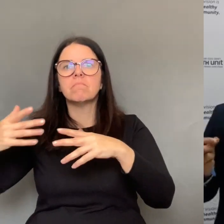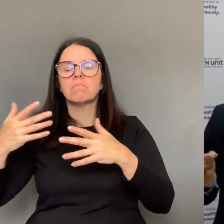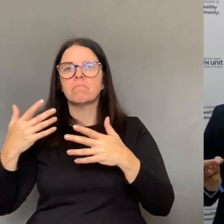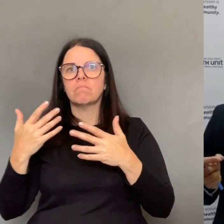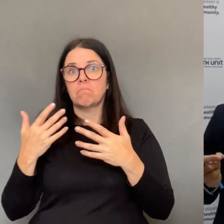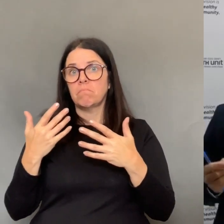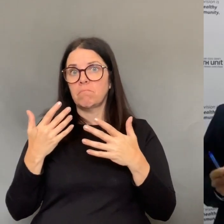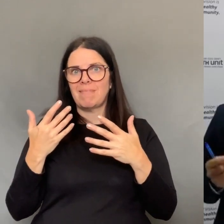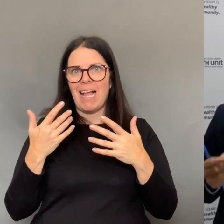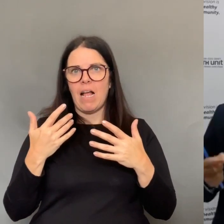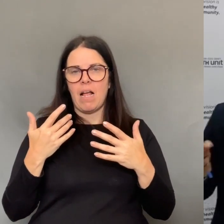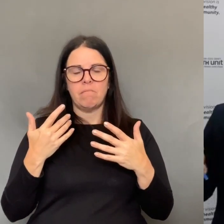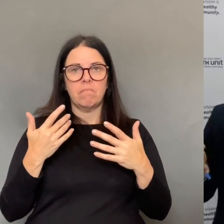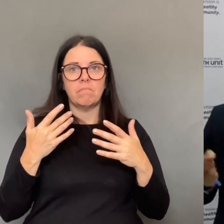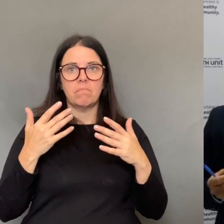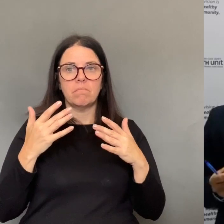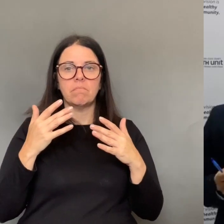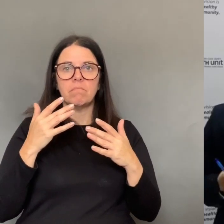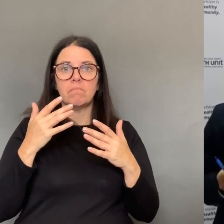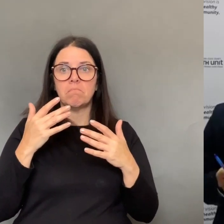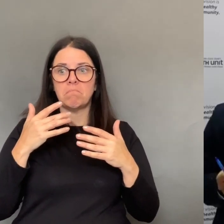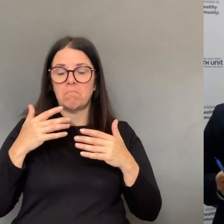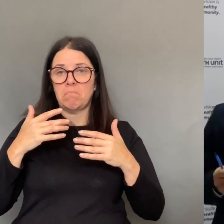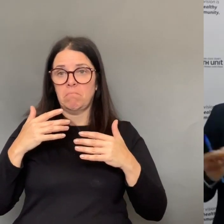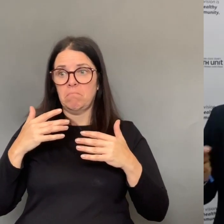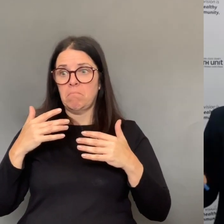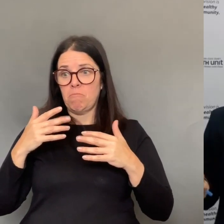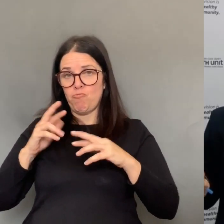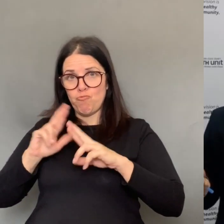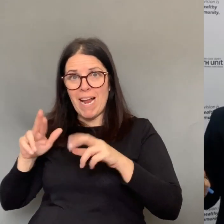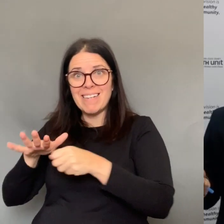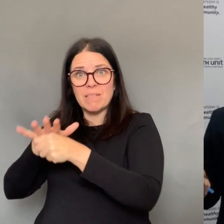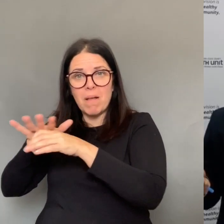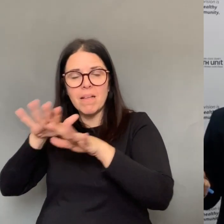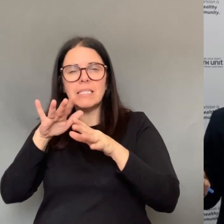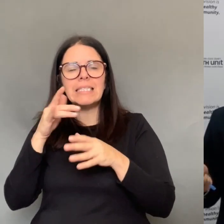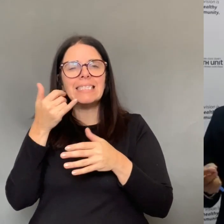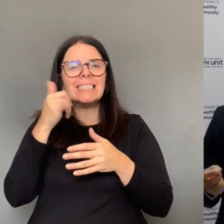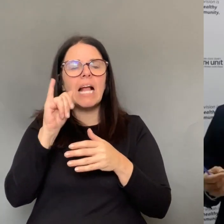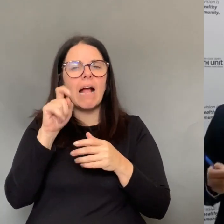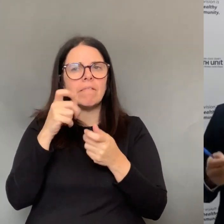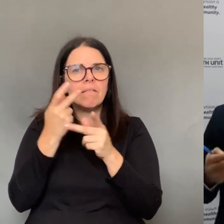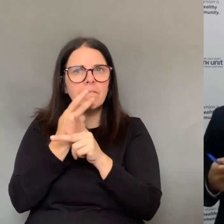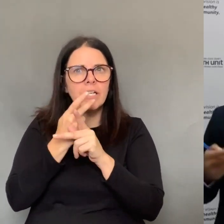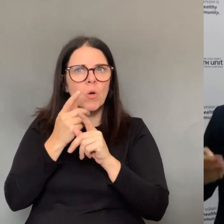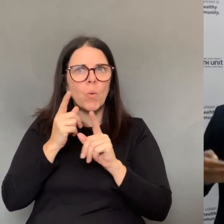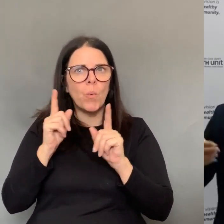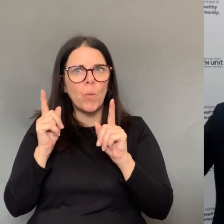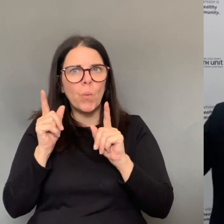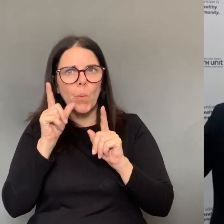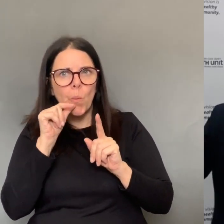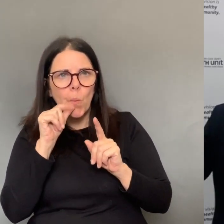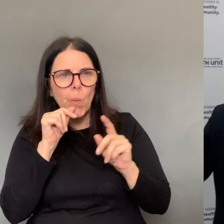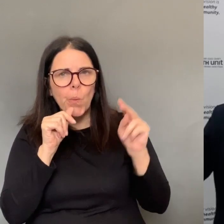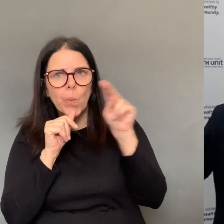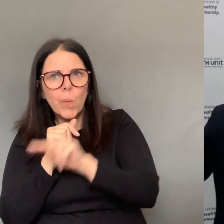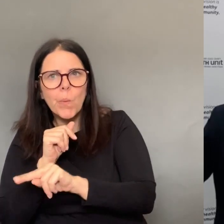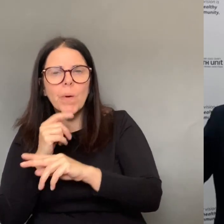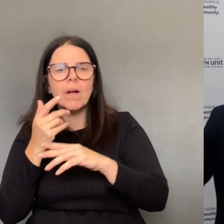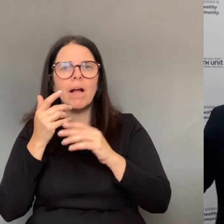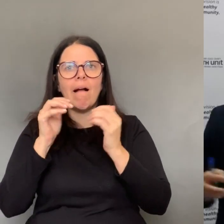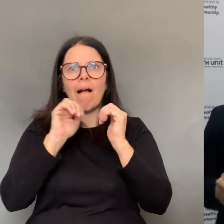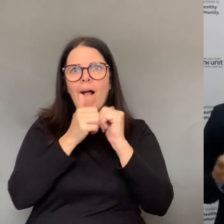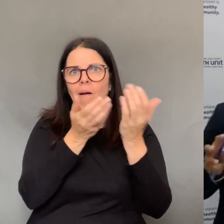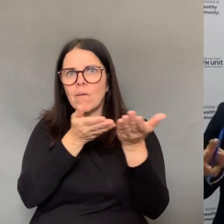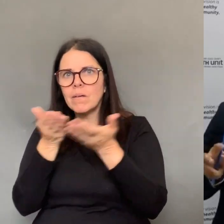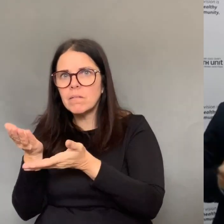How are they moving? Are they all sick people? Are they all well people? Which homes are we using to transfer? How is these transfers are happening at the graduate